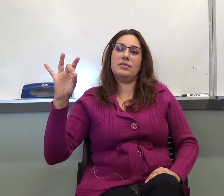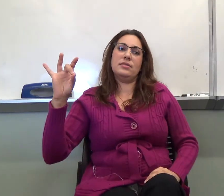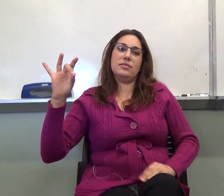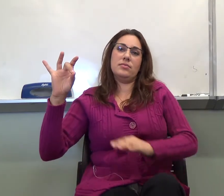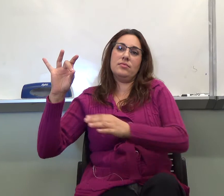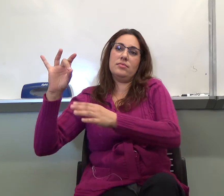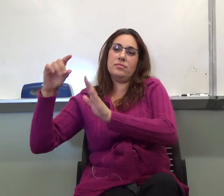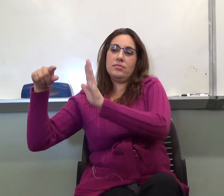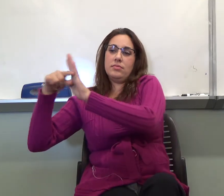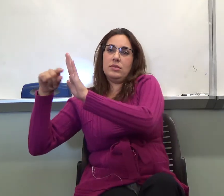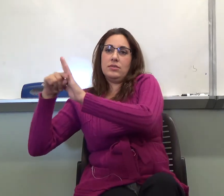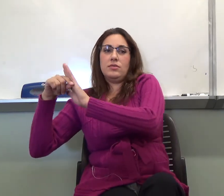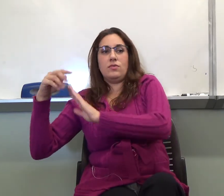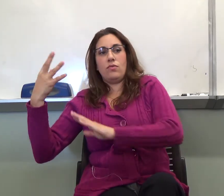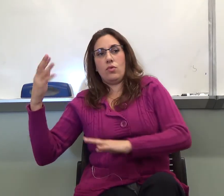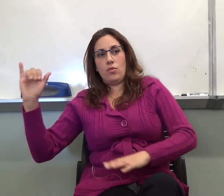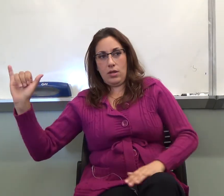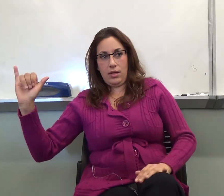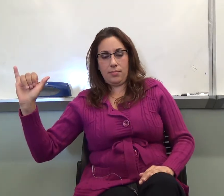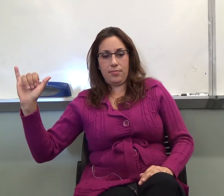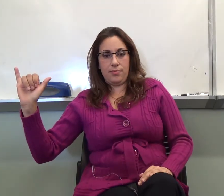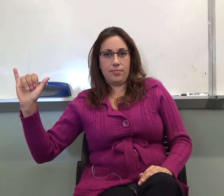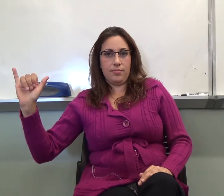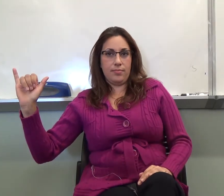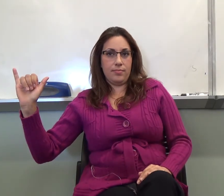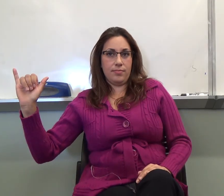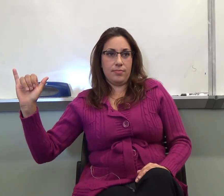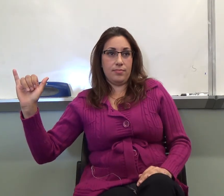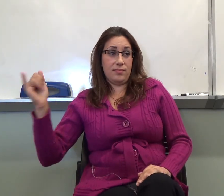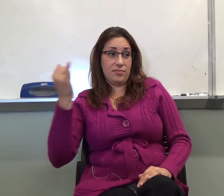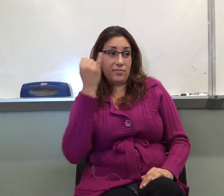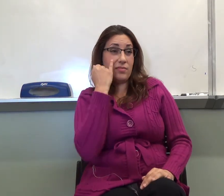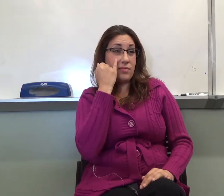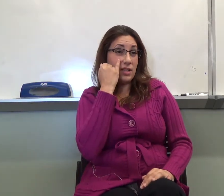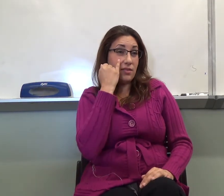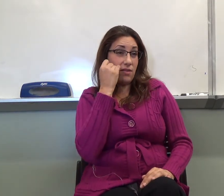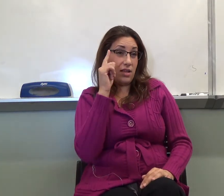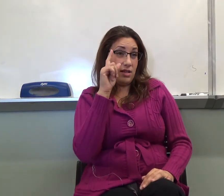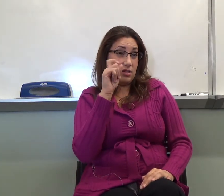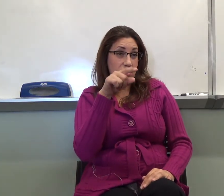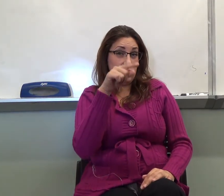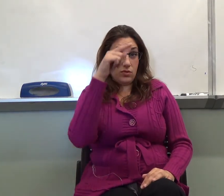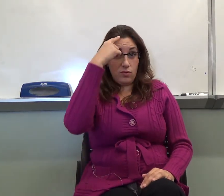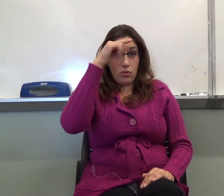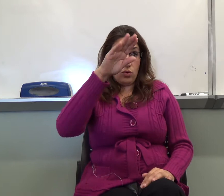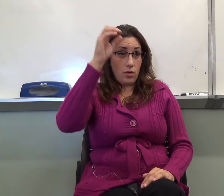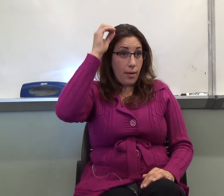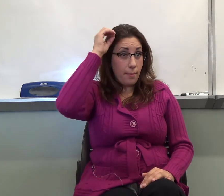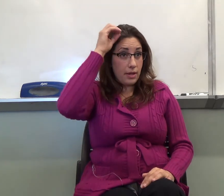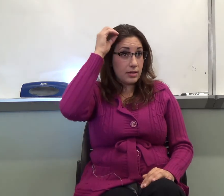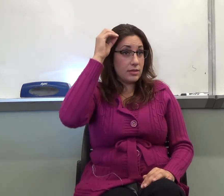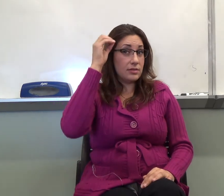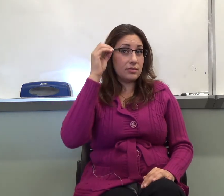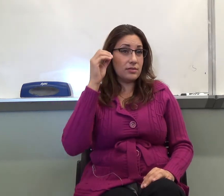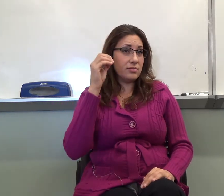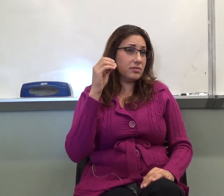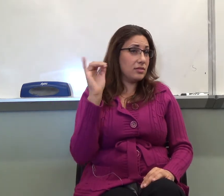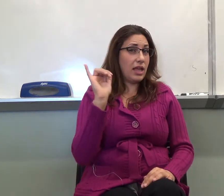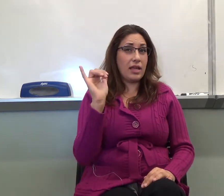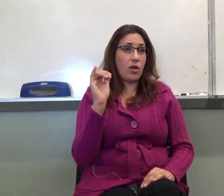4y. Now I venture to say that if I ask for opinions right now as to what y makes that